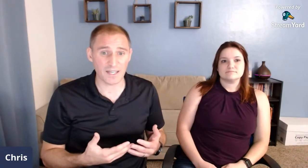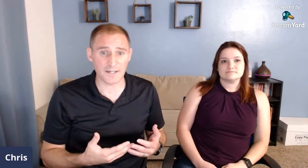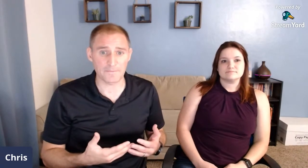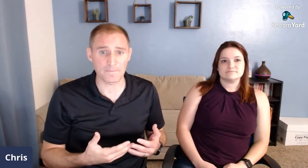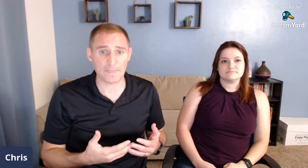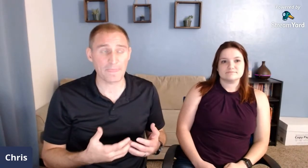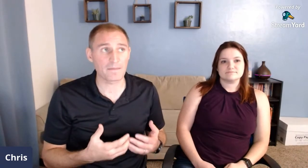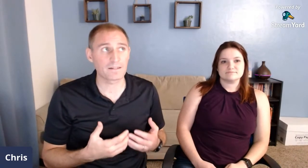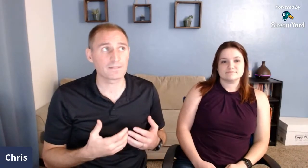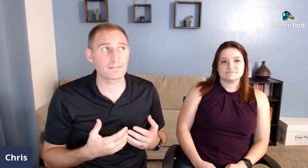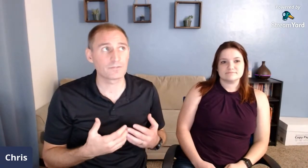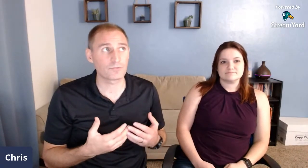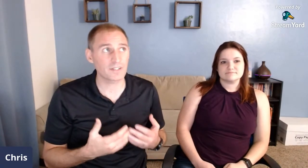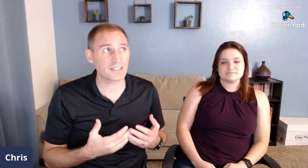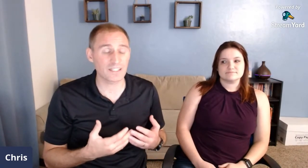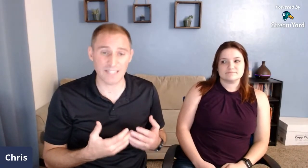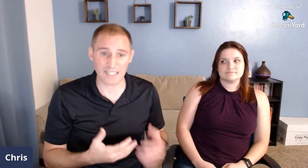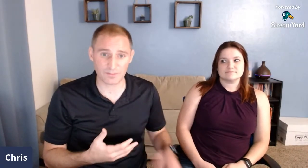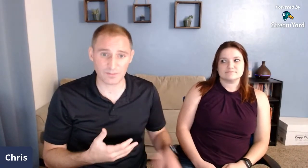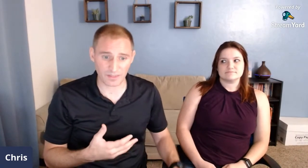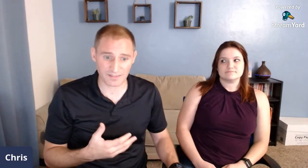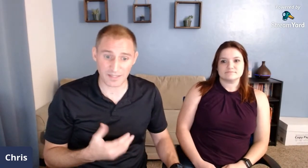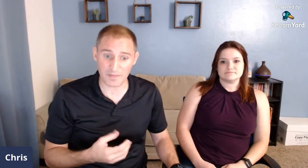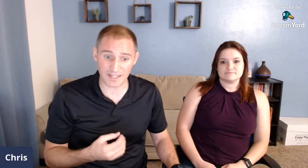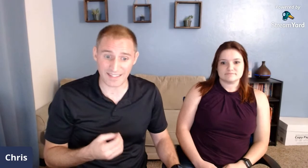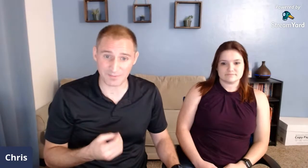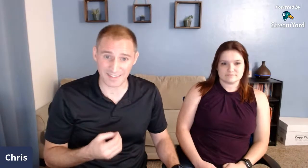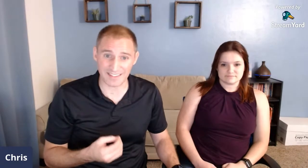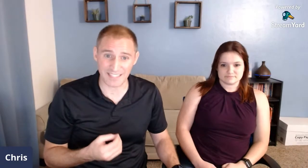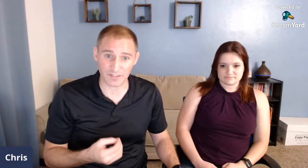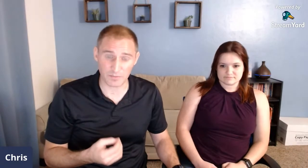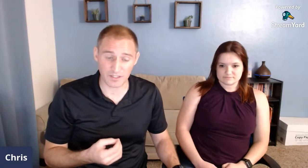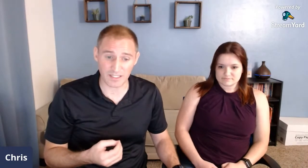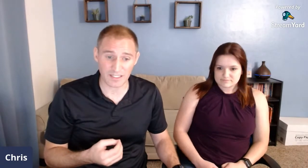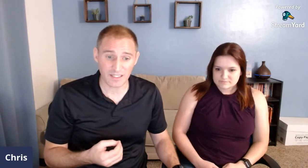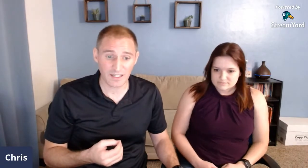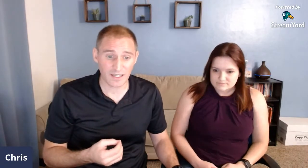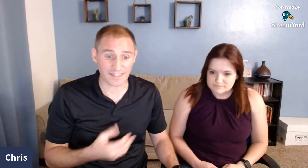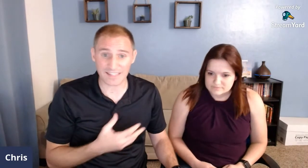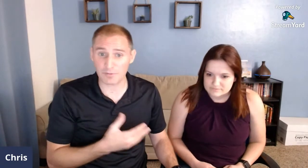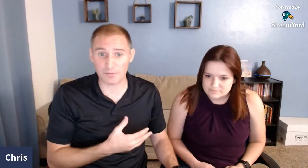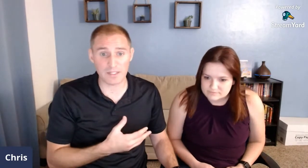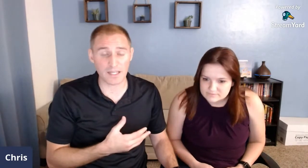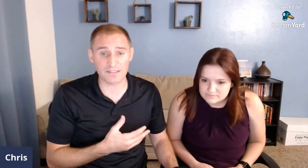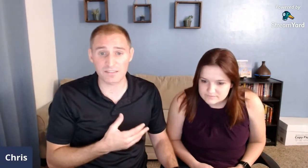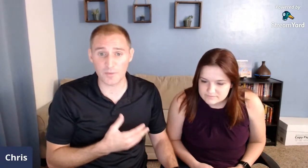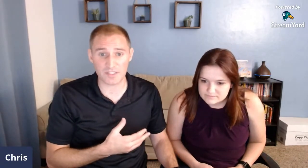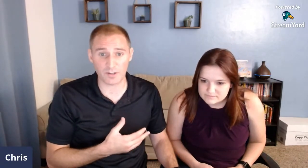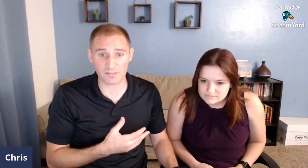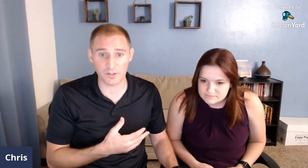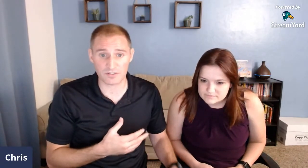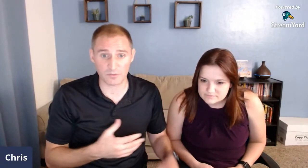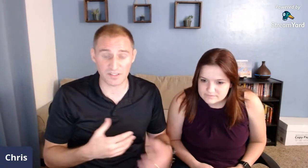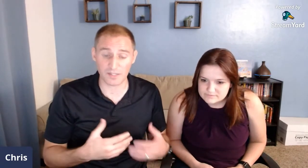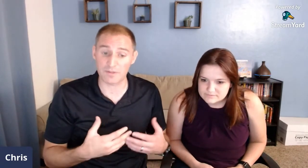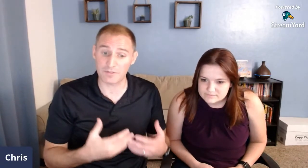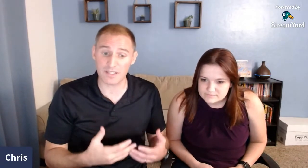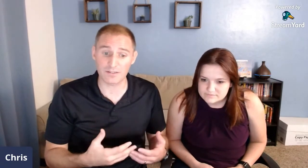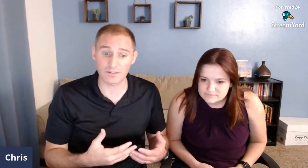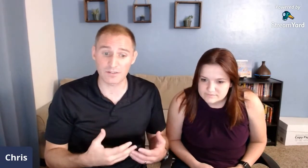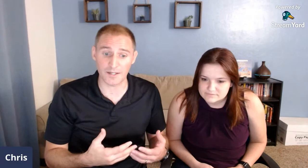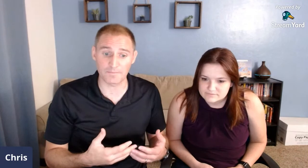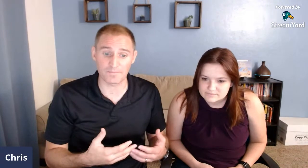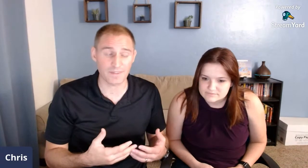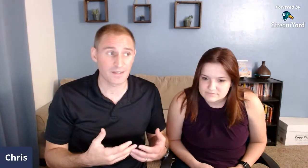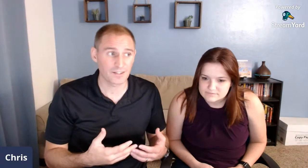can really connect with somebody that's within the deaf community. That's where we got so much of our exposure, was that we